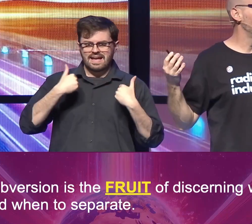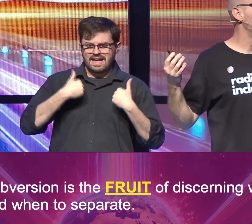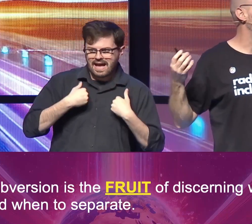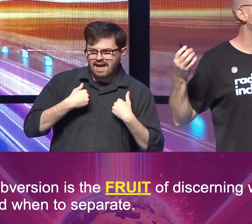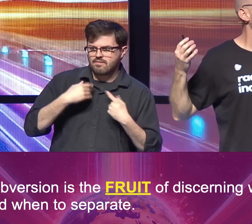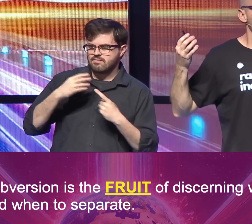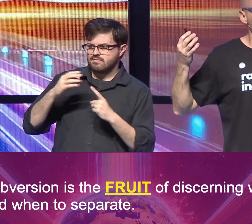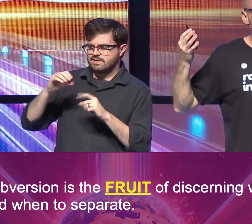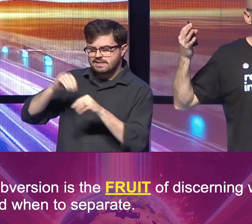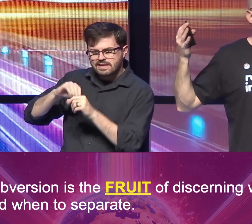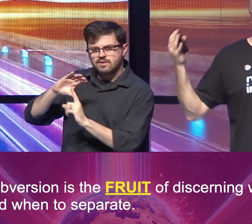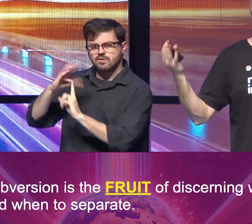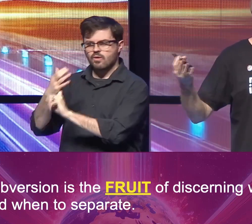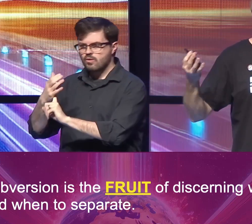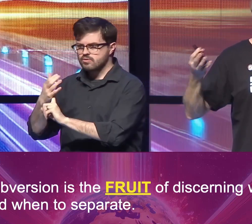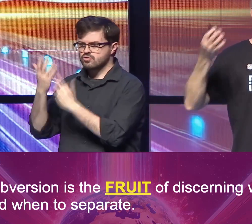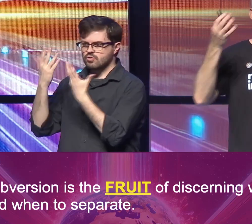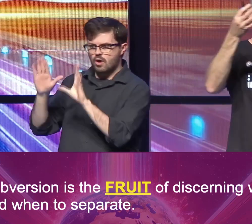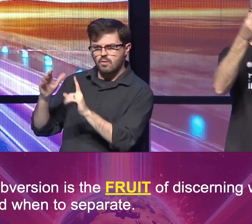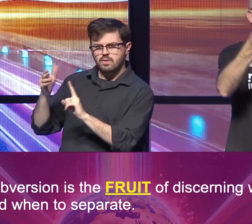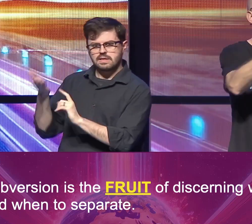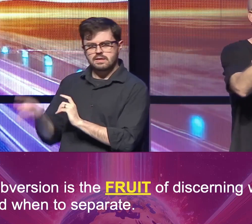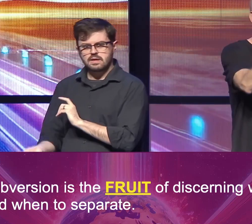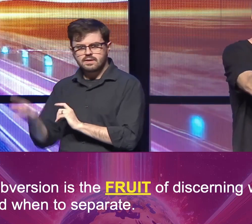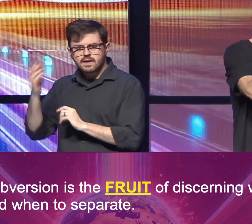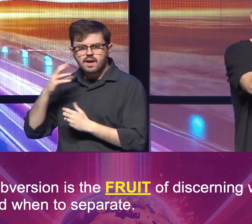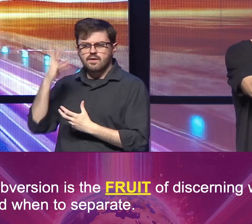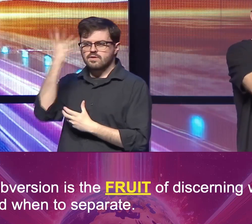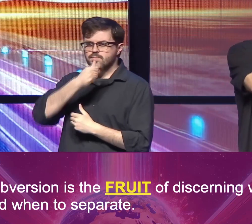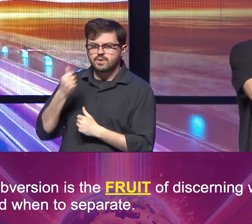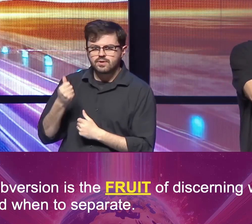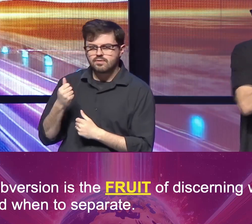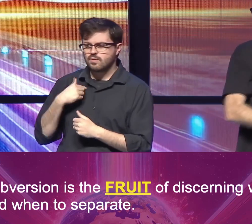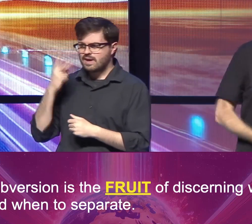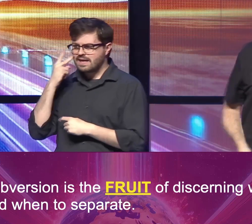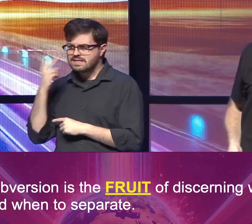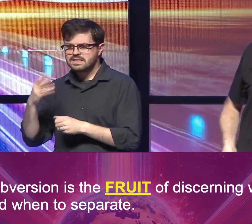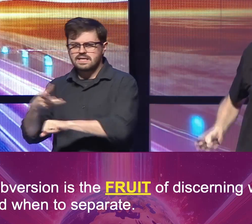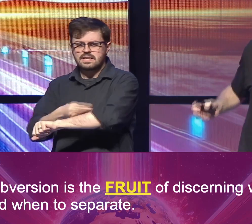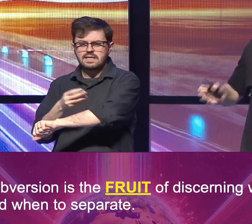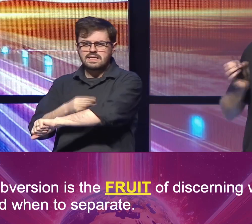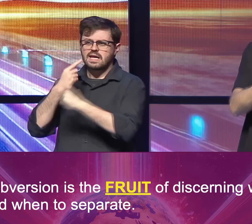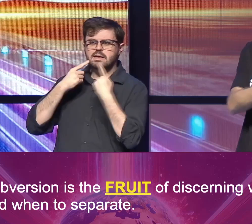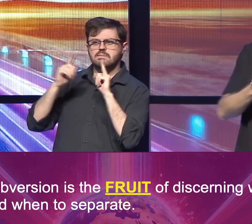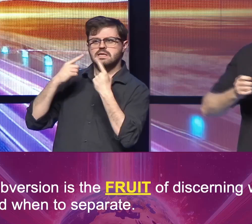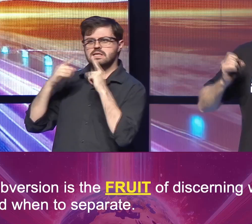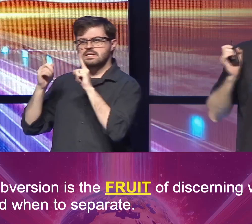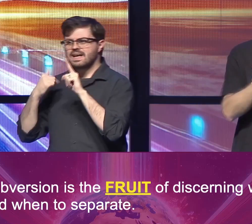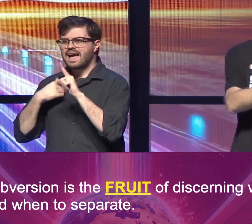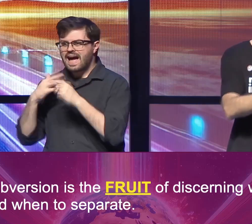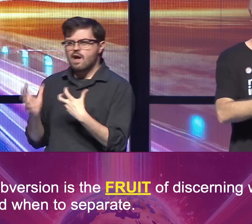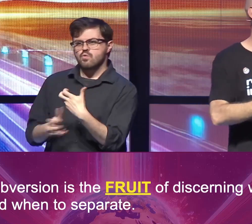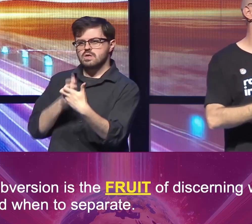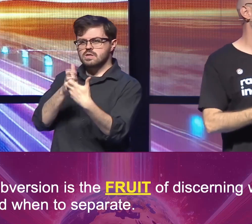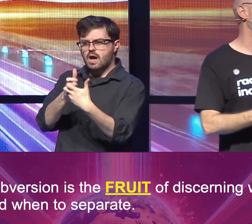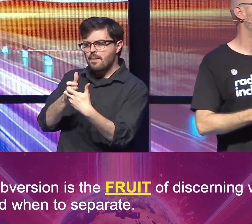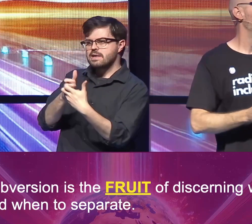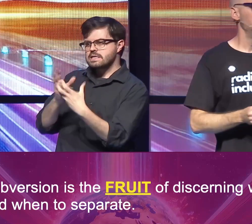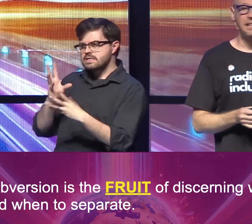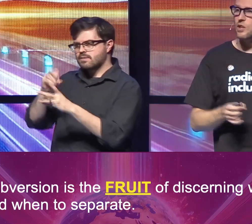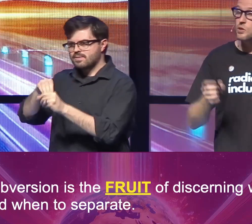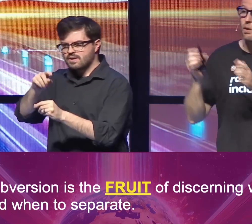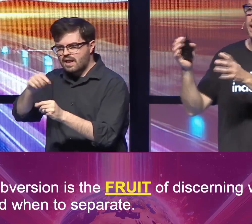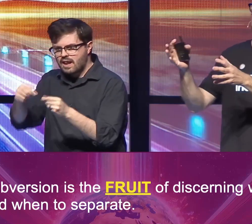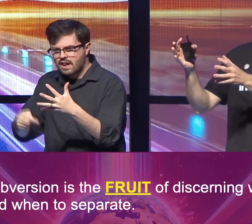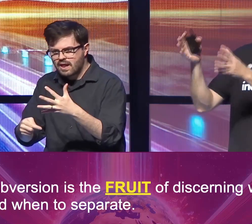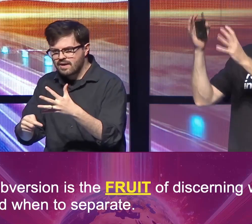my culture and my community and say, this is where I see the Lamb flourishing and I'm going to accommodate and become a part of those things.